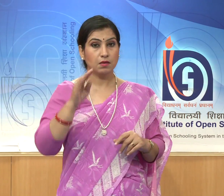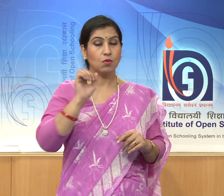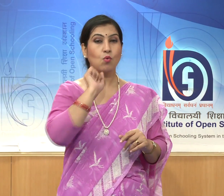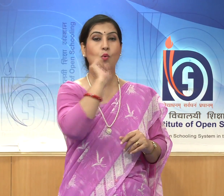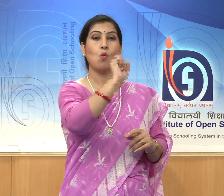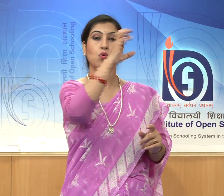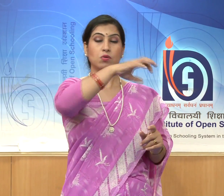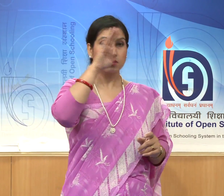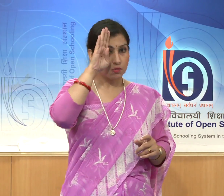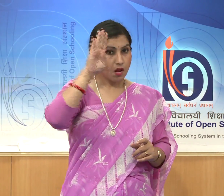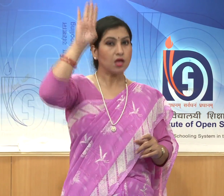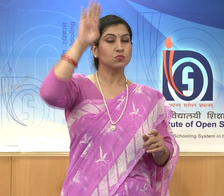Rajput painting